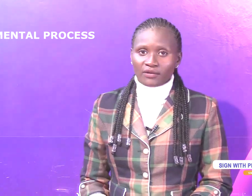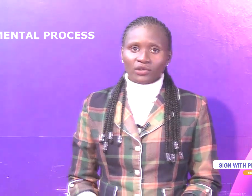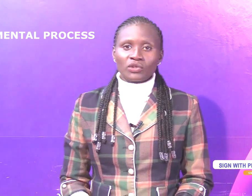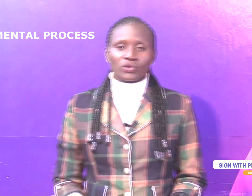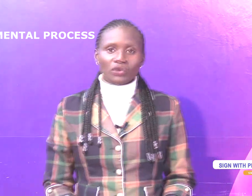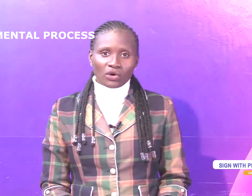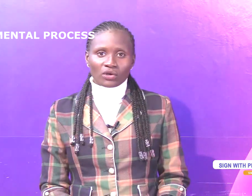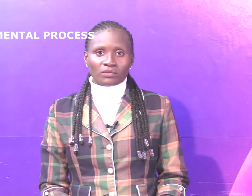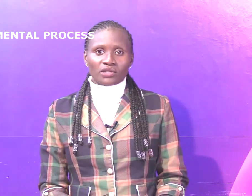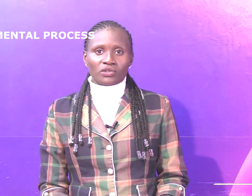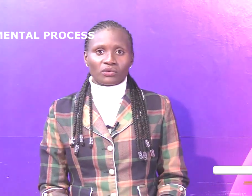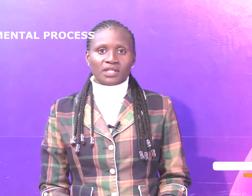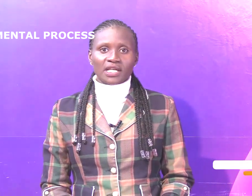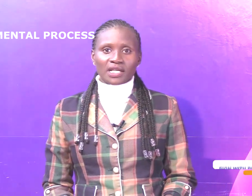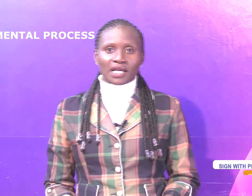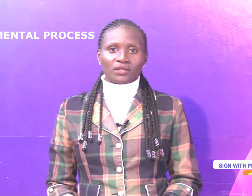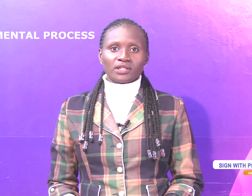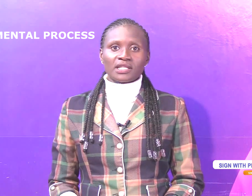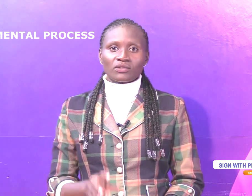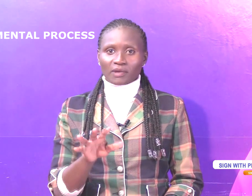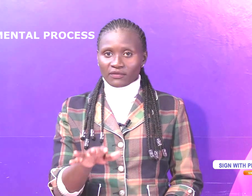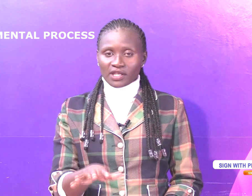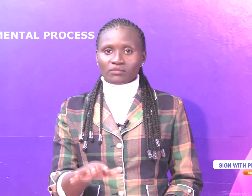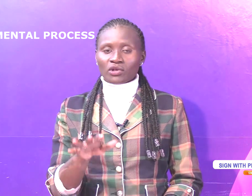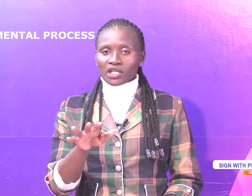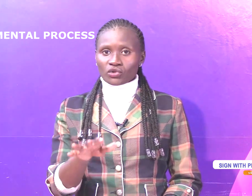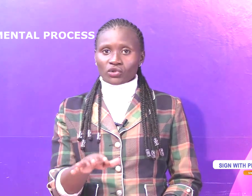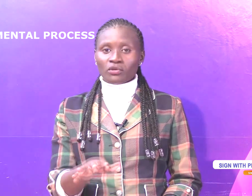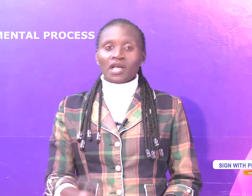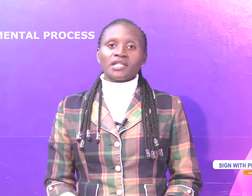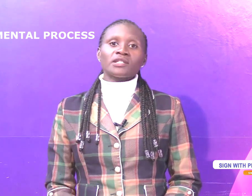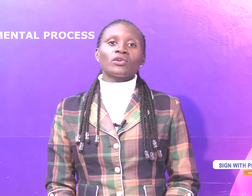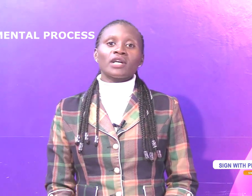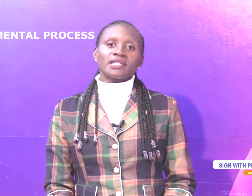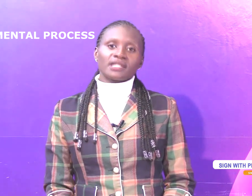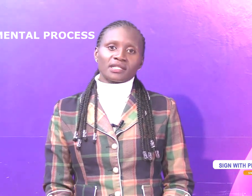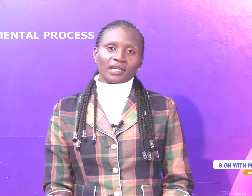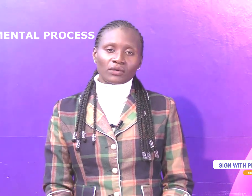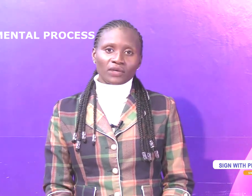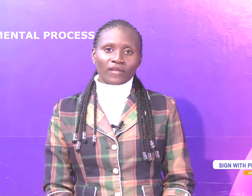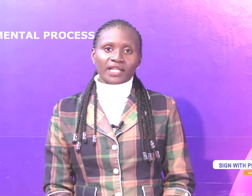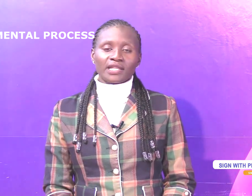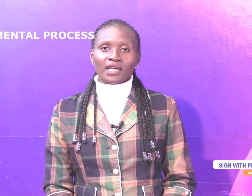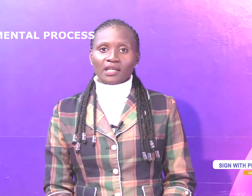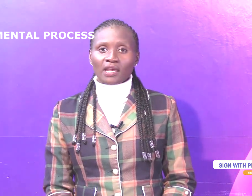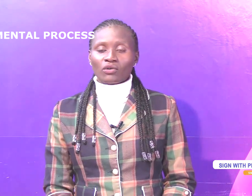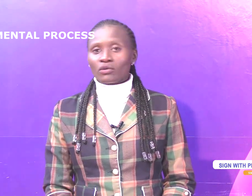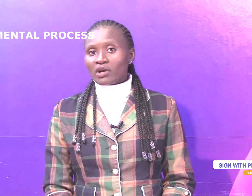to go on my social media, and all that is on my Facebook and YouTube. Just go and search Signn with Phylis, and then they will get more